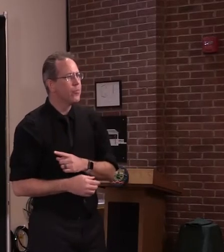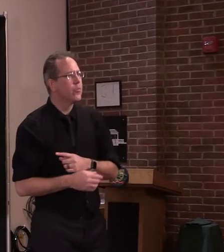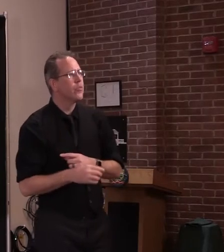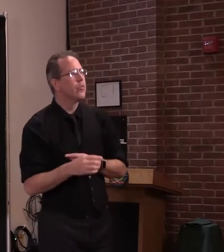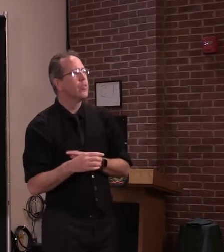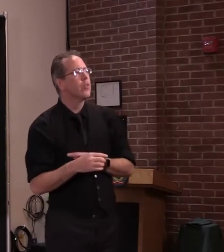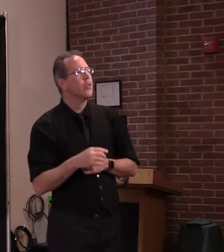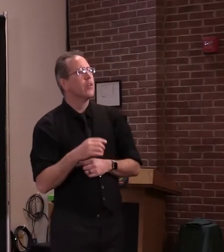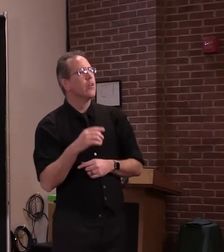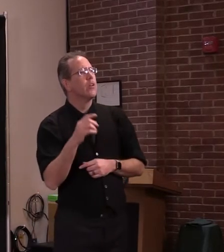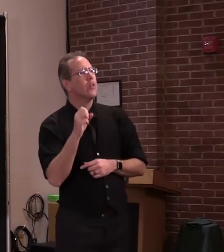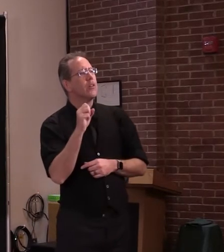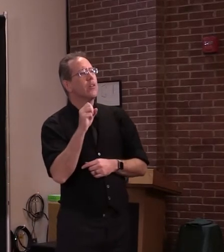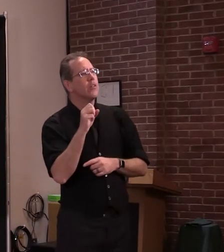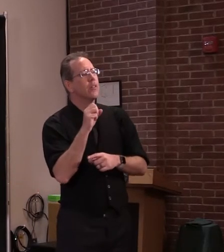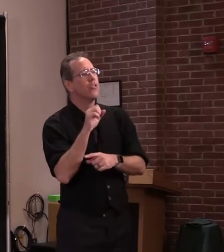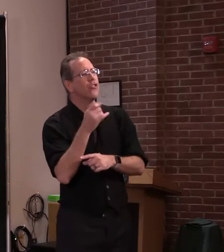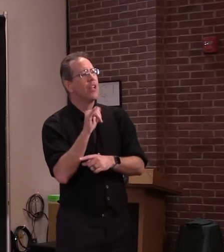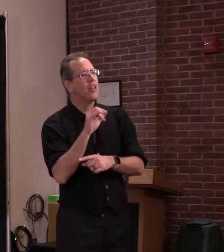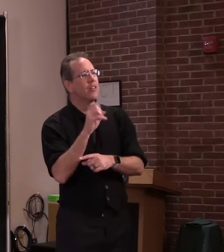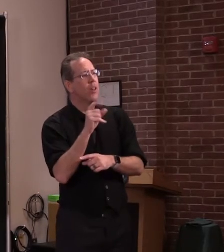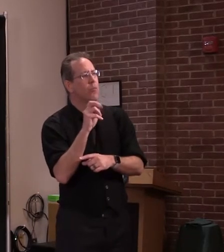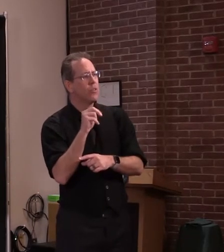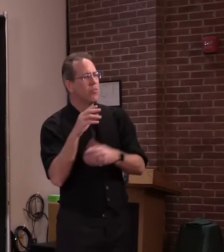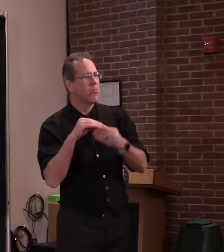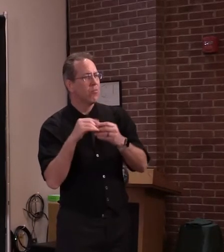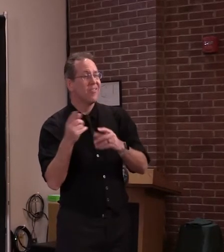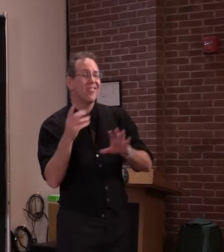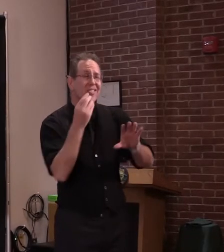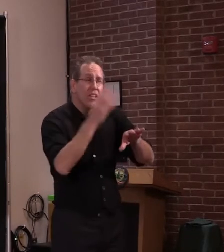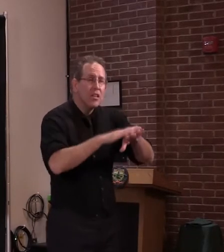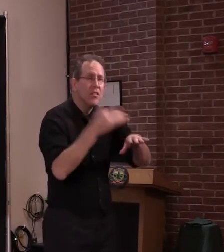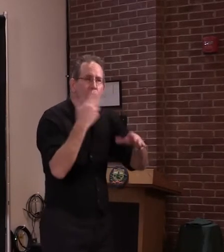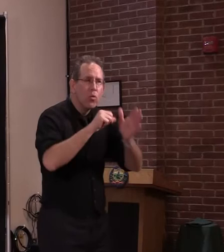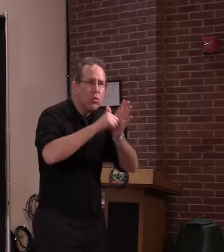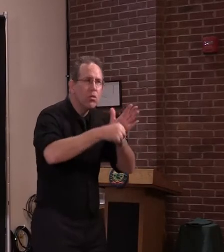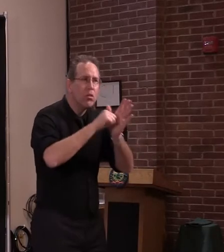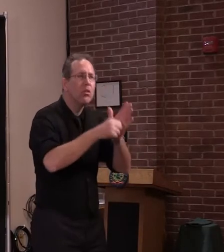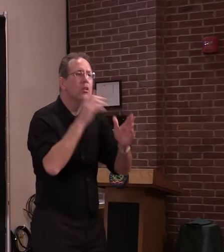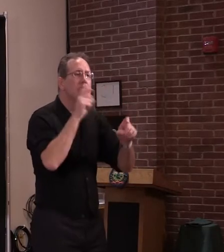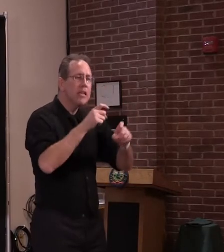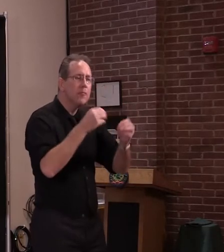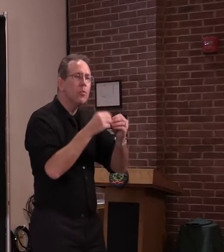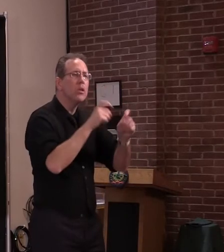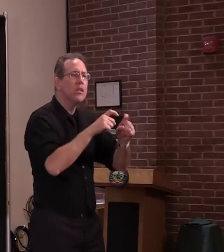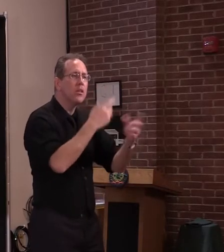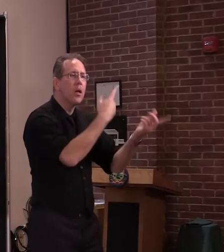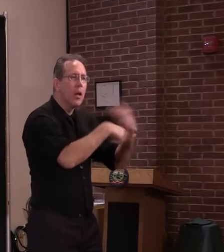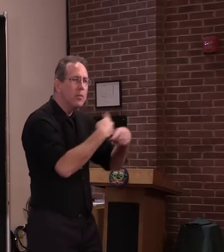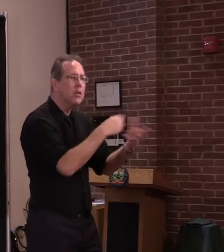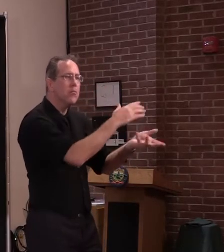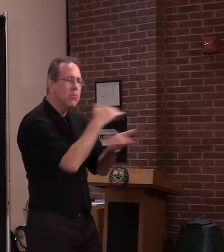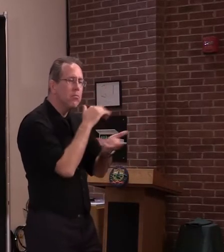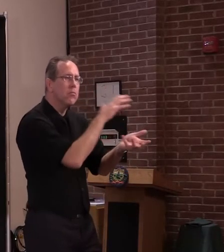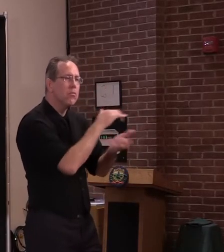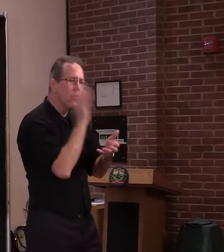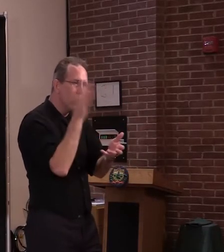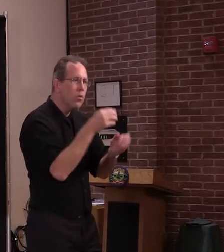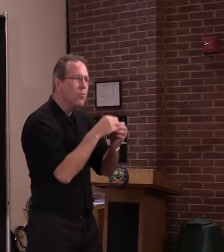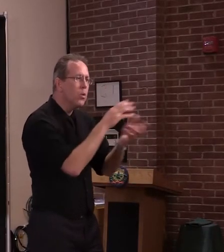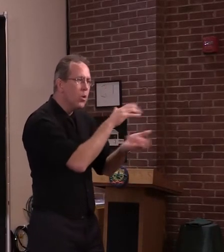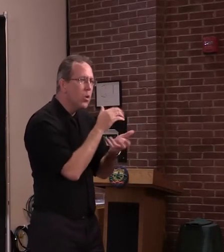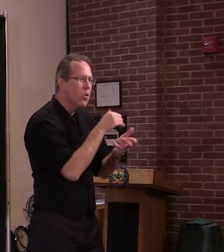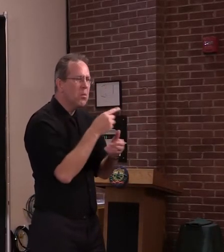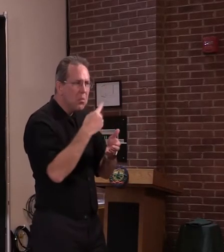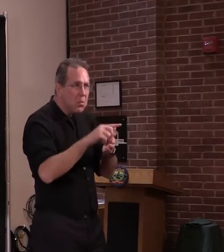tests, a number of tests coming in, and that we are going to be distributing those in the coming weeks when they are coming